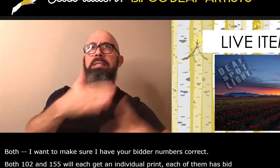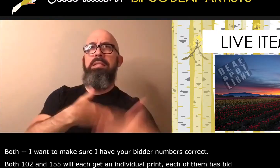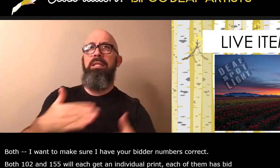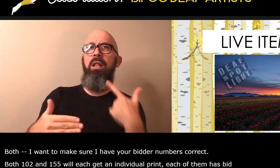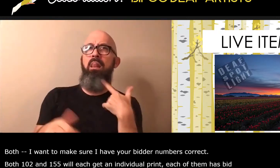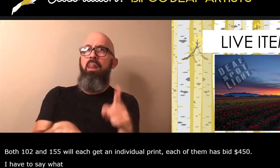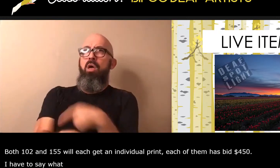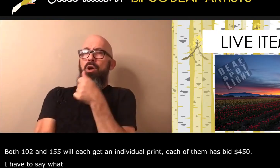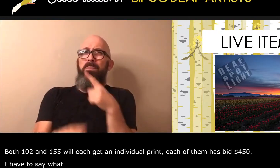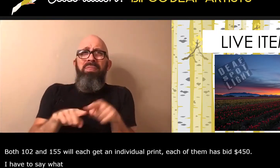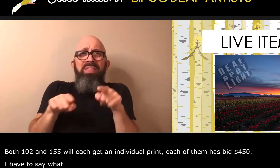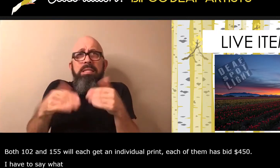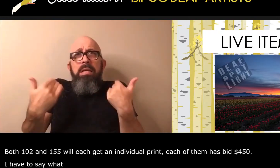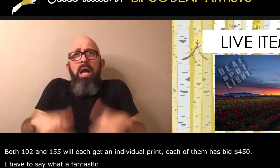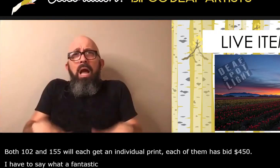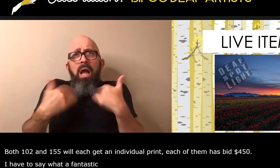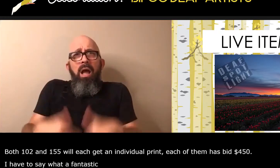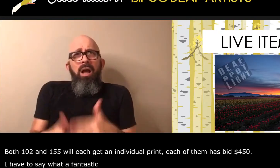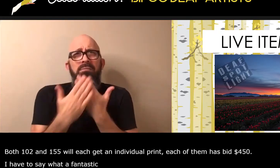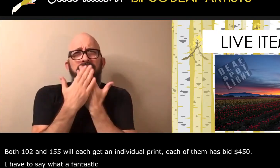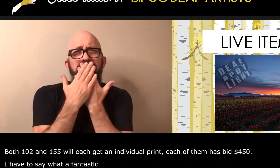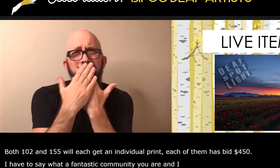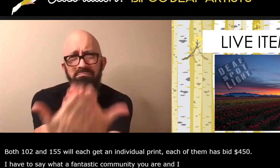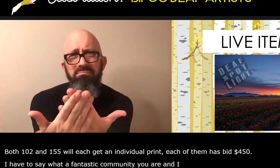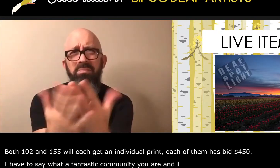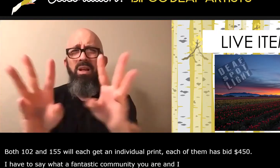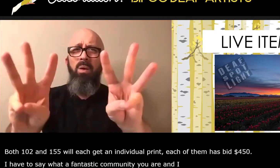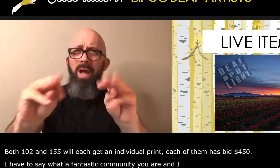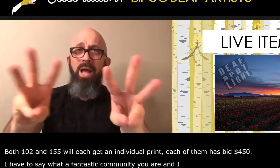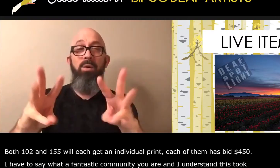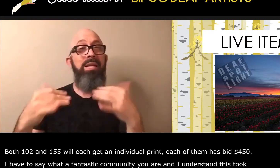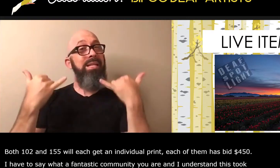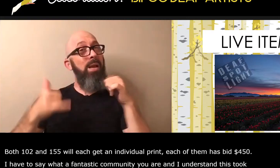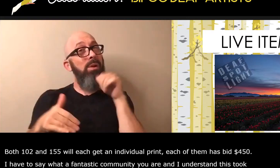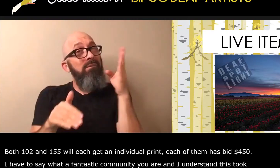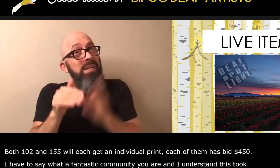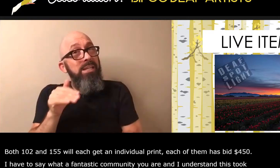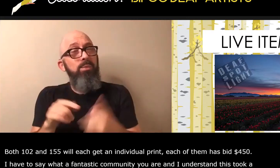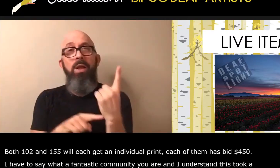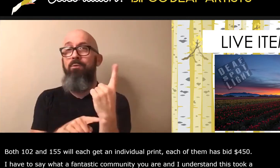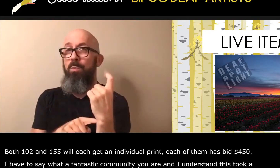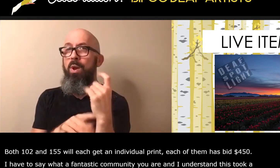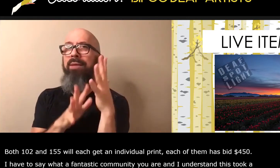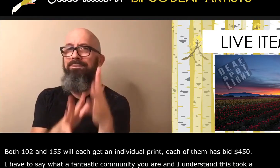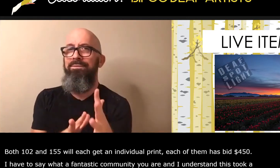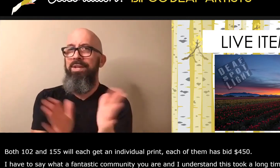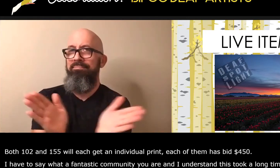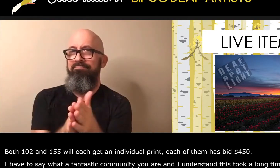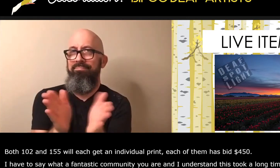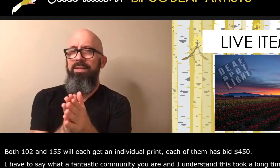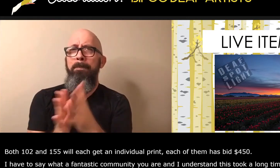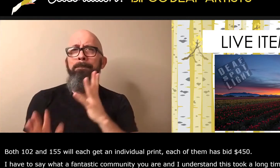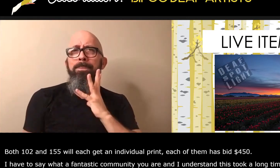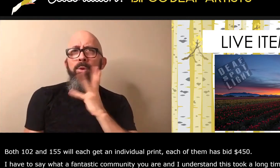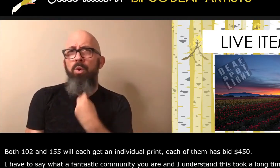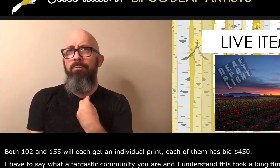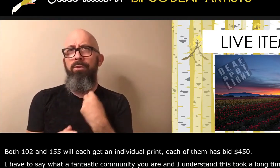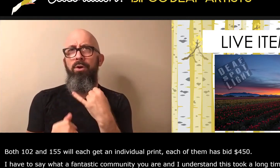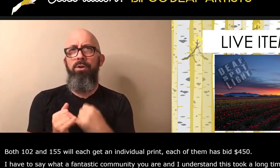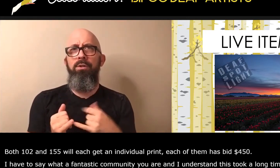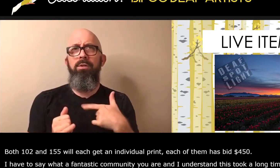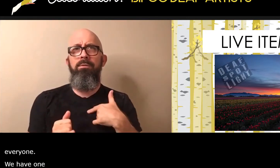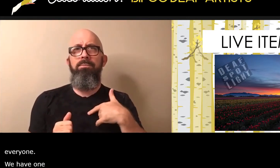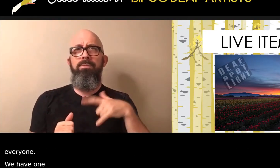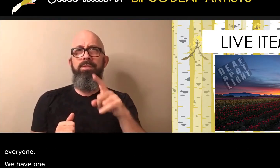fantastic community you are. And I understand this took a long time, and I appreciate everyone. We have one more item